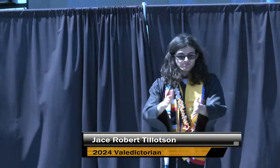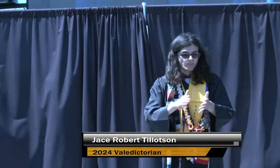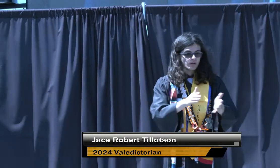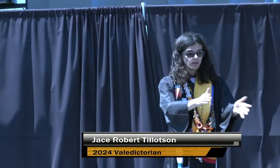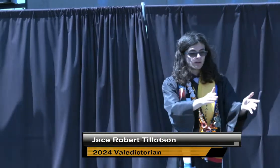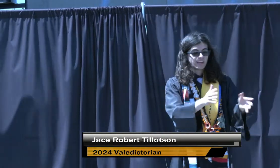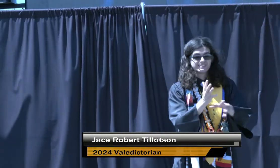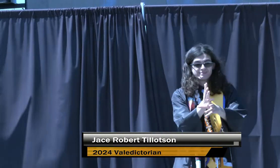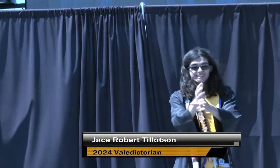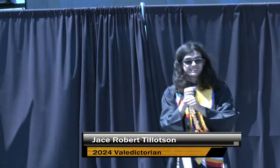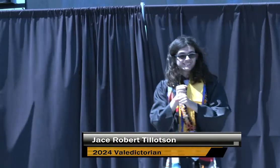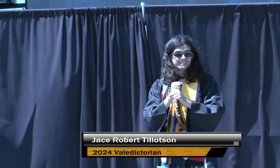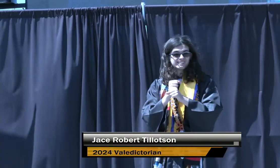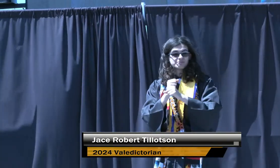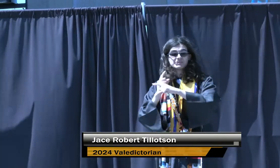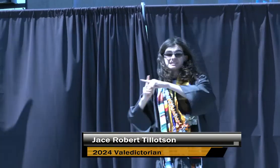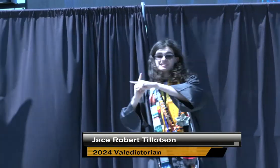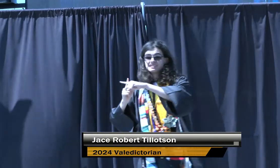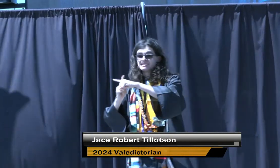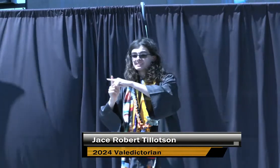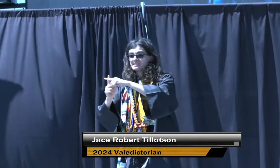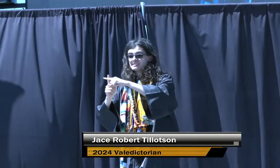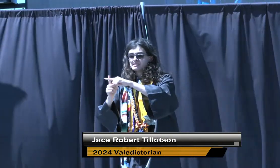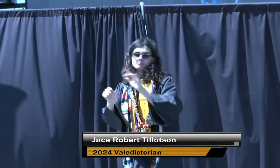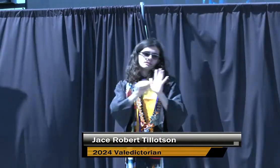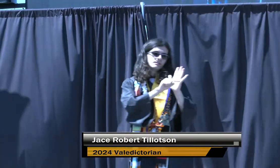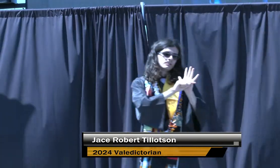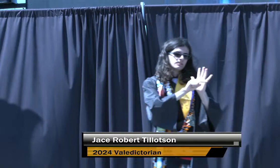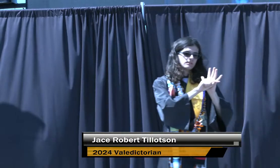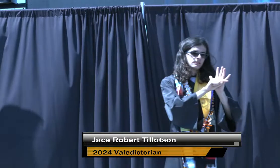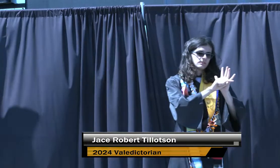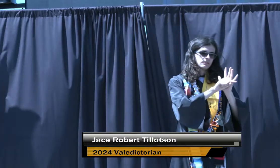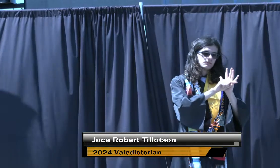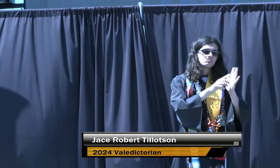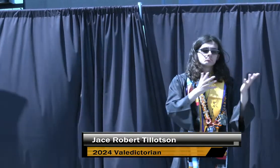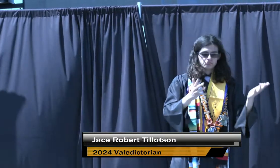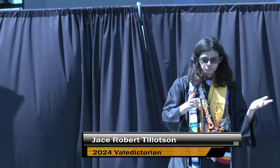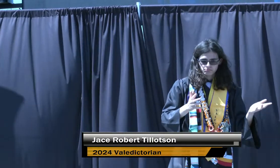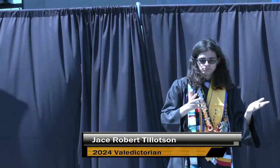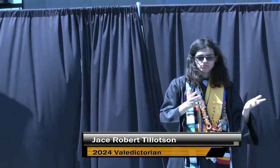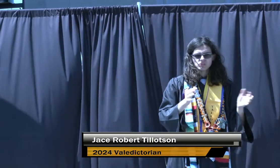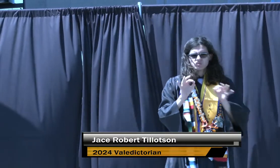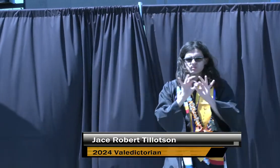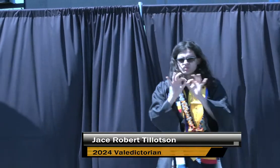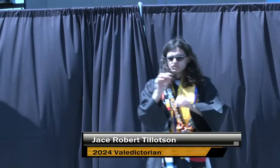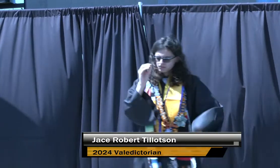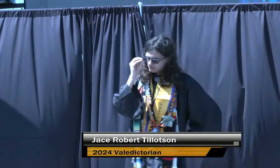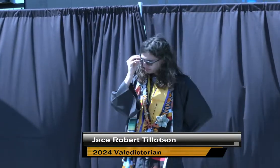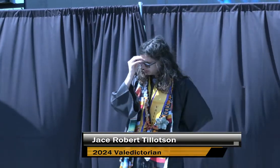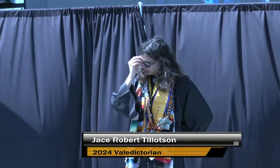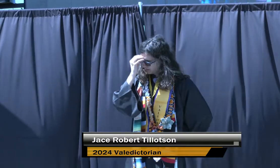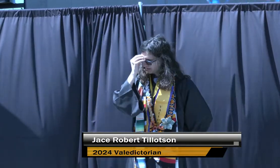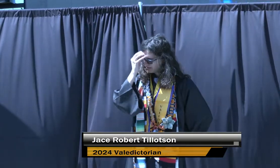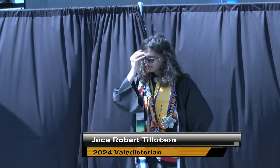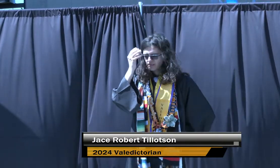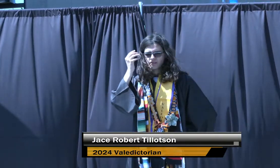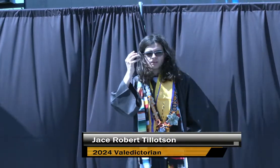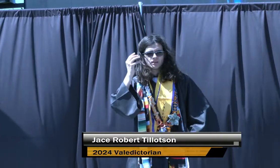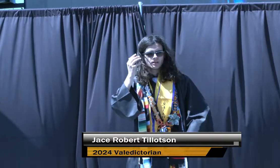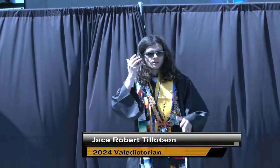about deciding your path into the future. But the experiences can be positive or negative. You need to